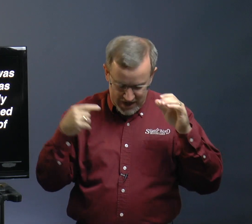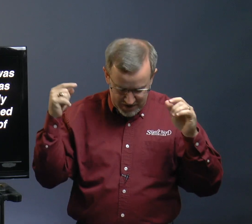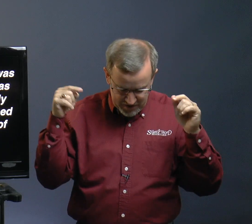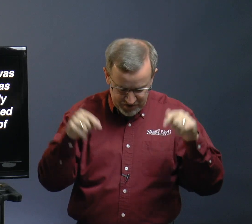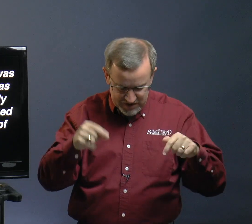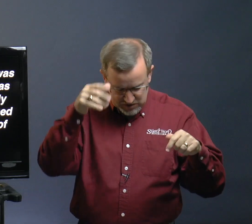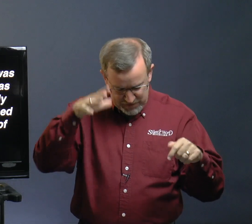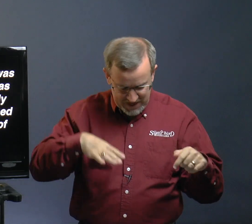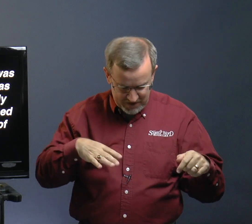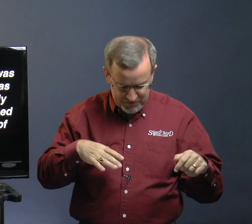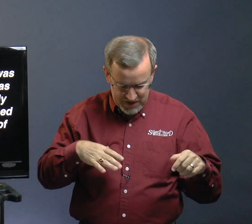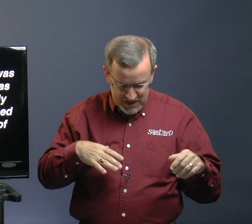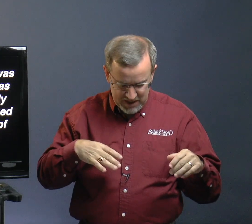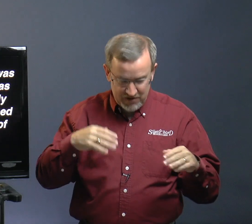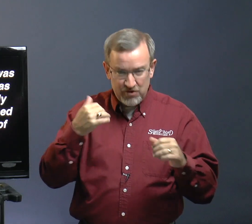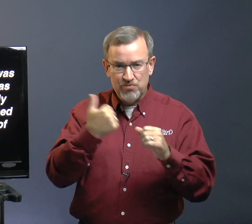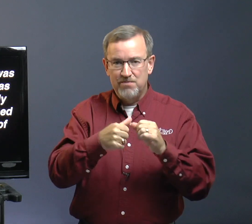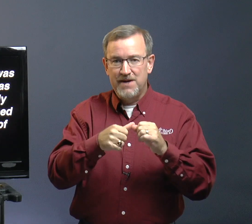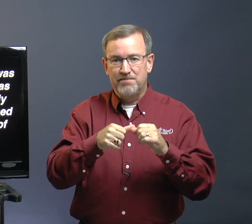And this man, if you remember,